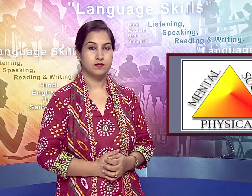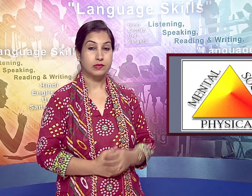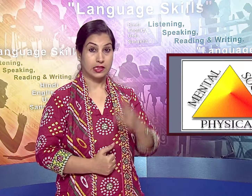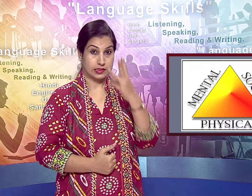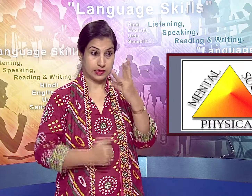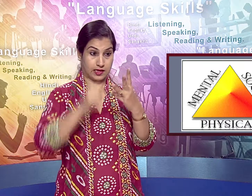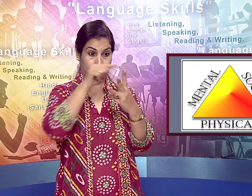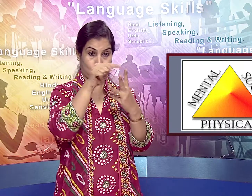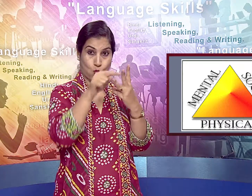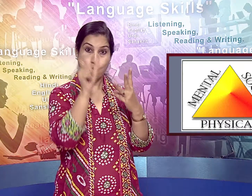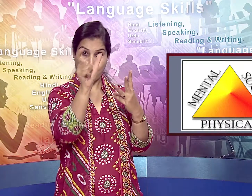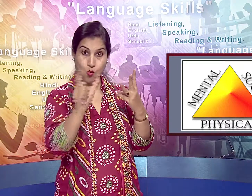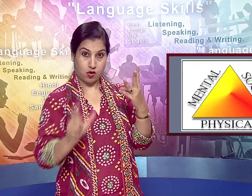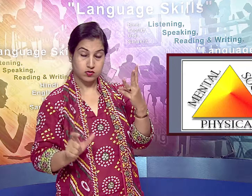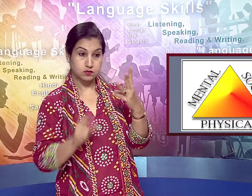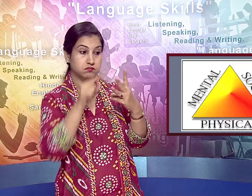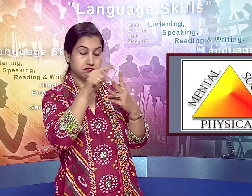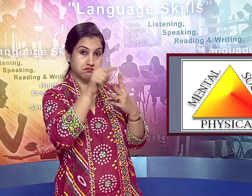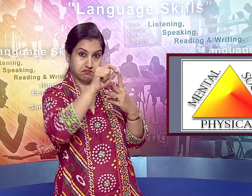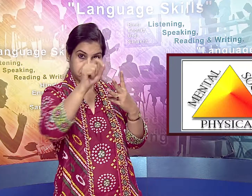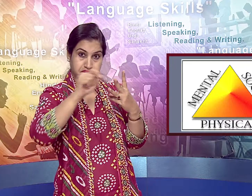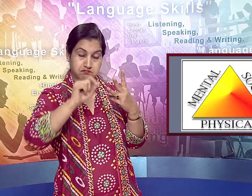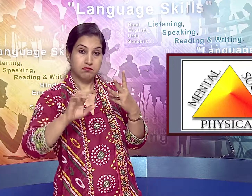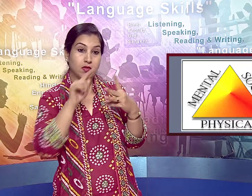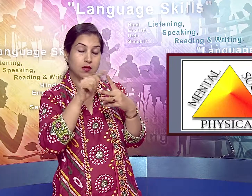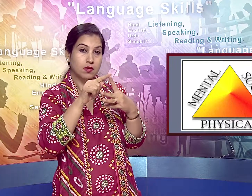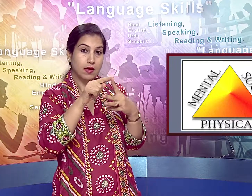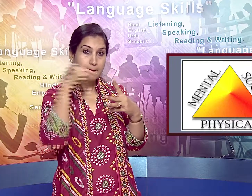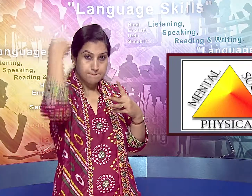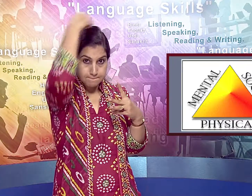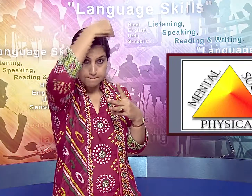there are three words written. One is mental,